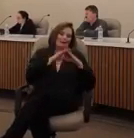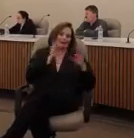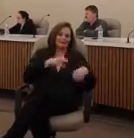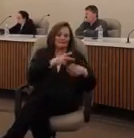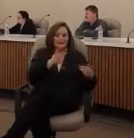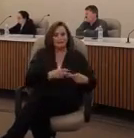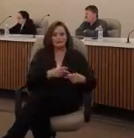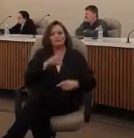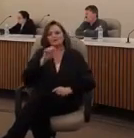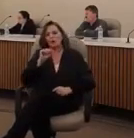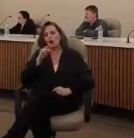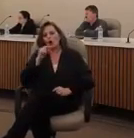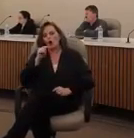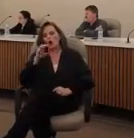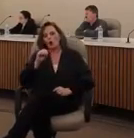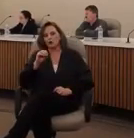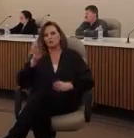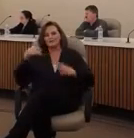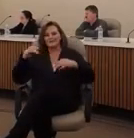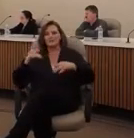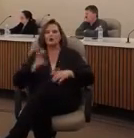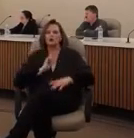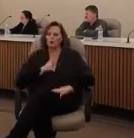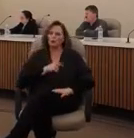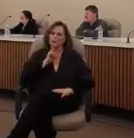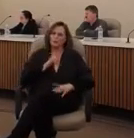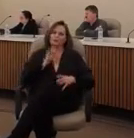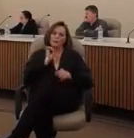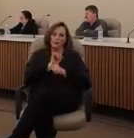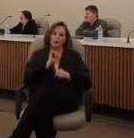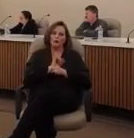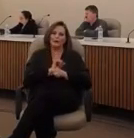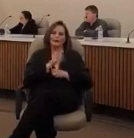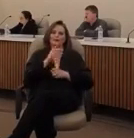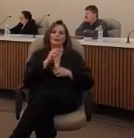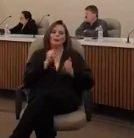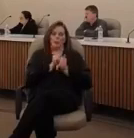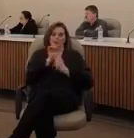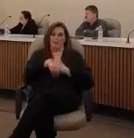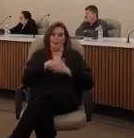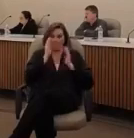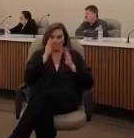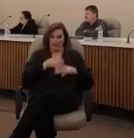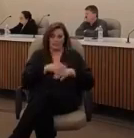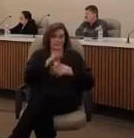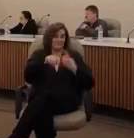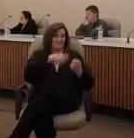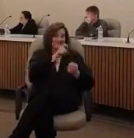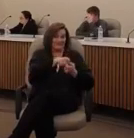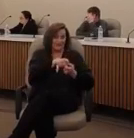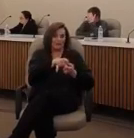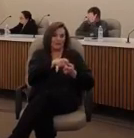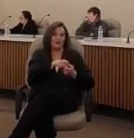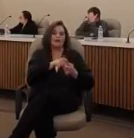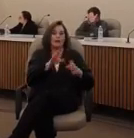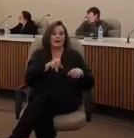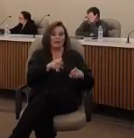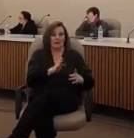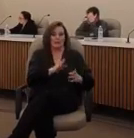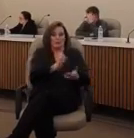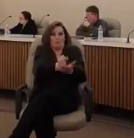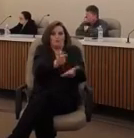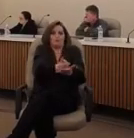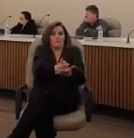auto sales, those types of things. So we're really working under that section, which specifically gives the authority for